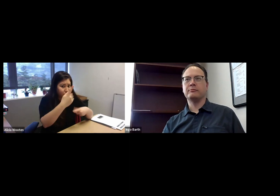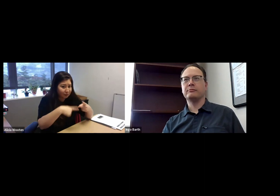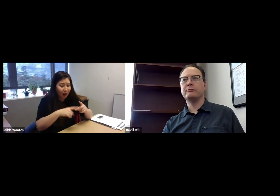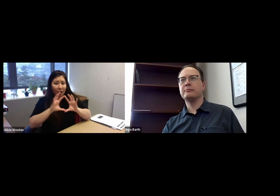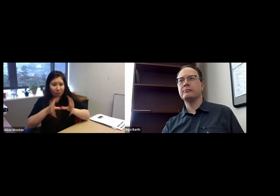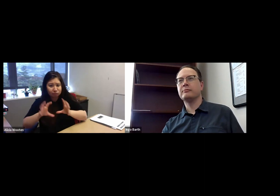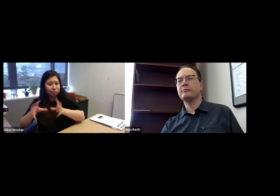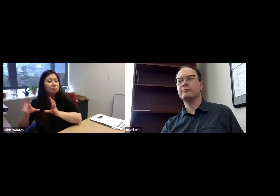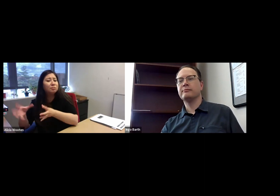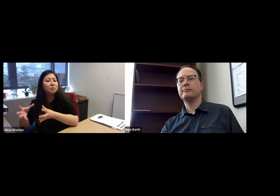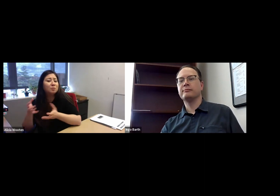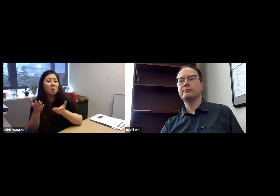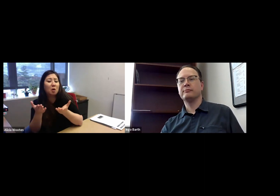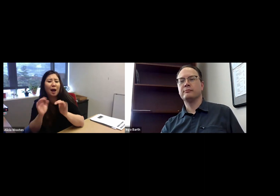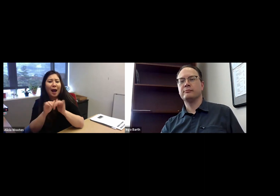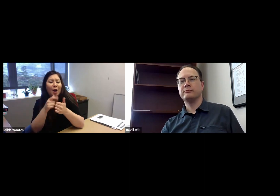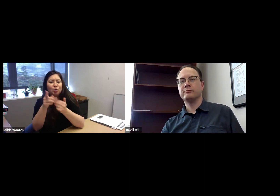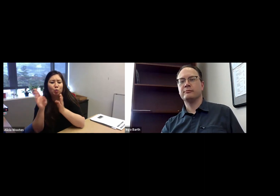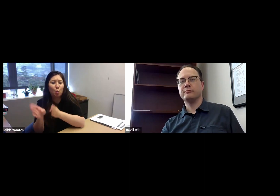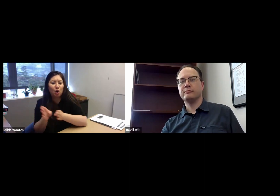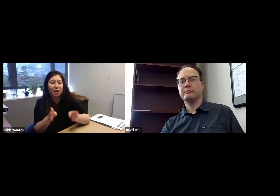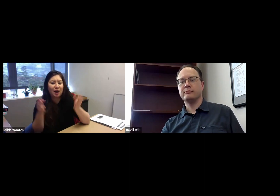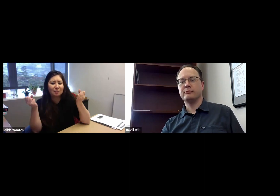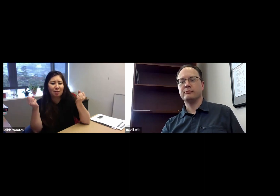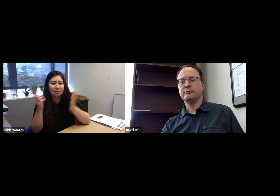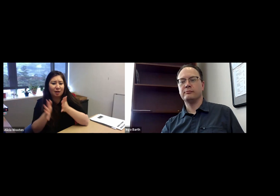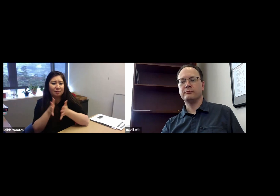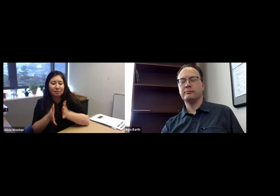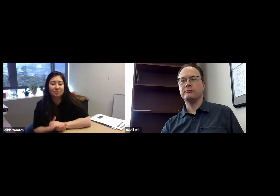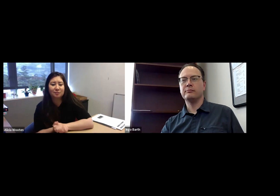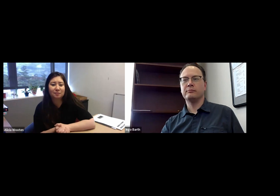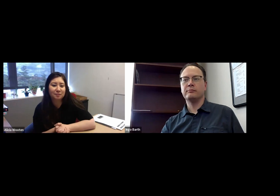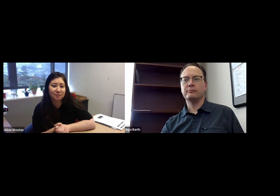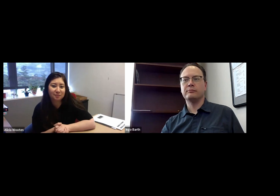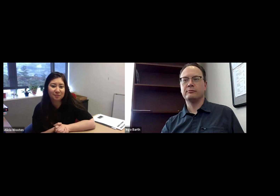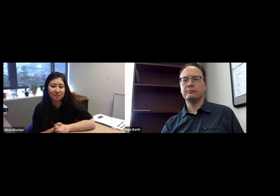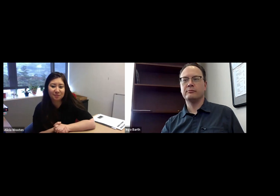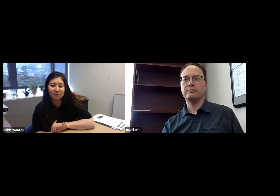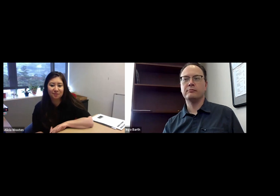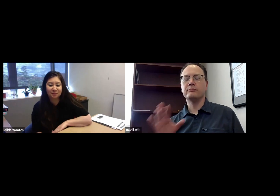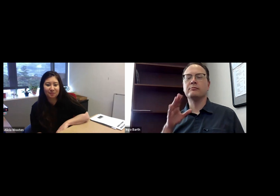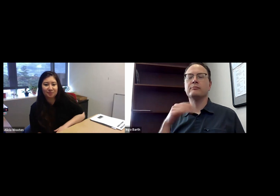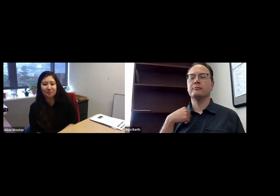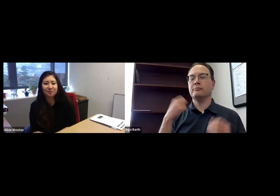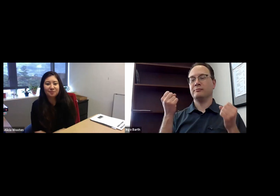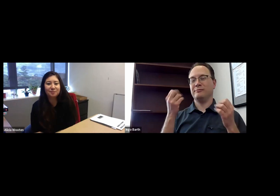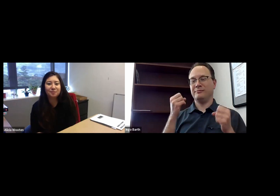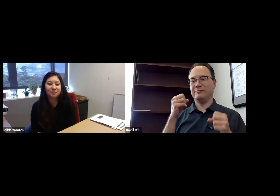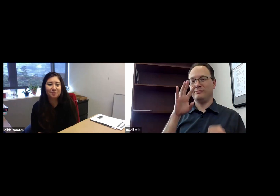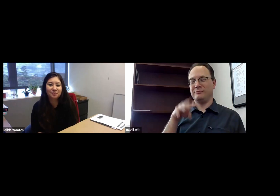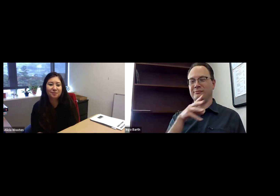halogens. So did you use those groupings to help you create the signs, or how did you organize